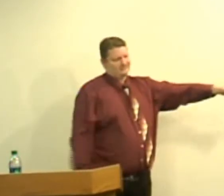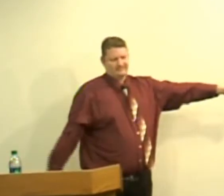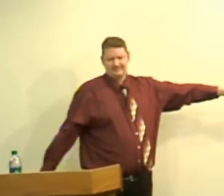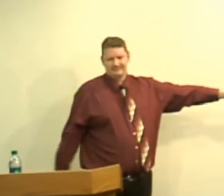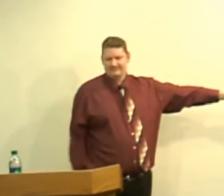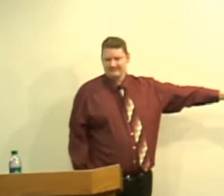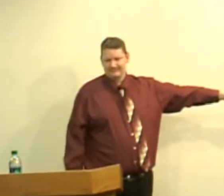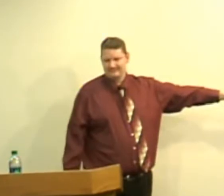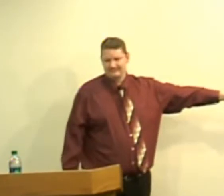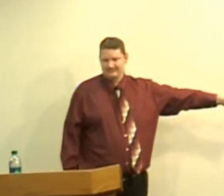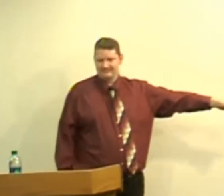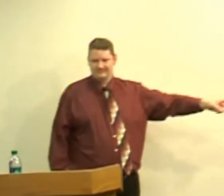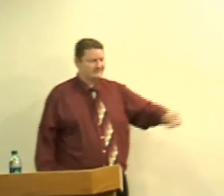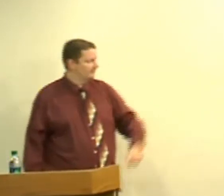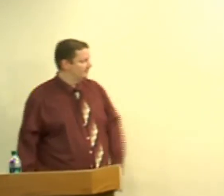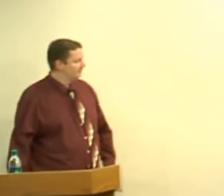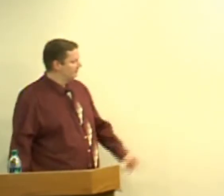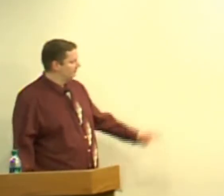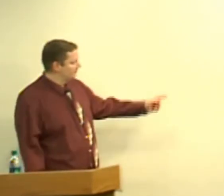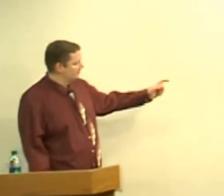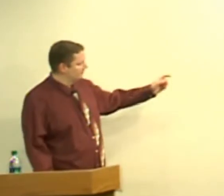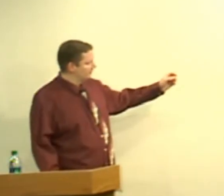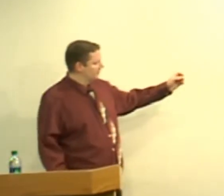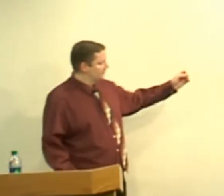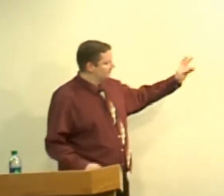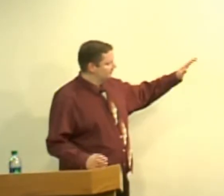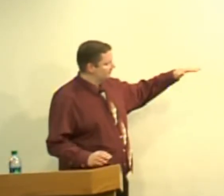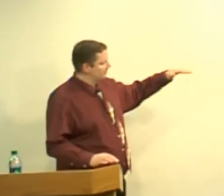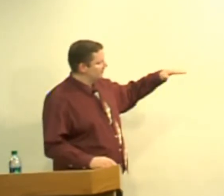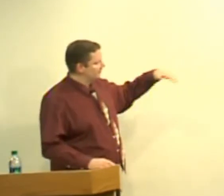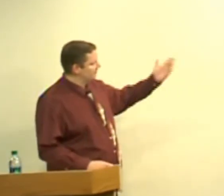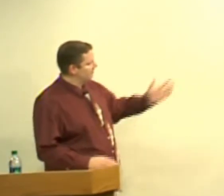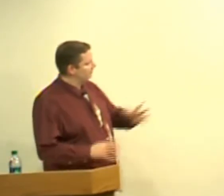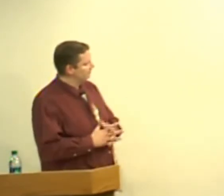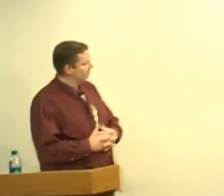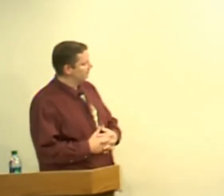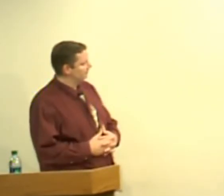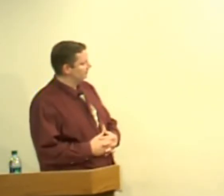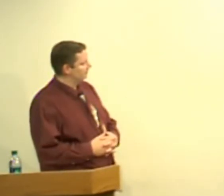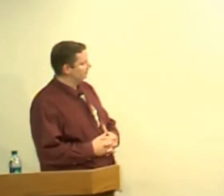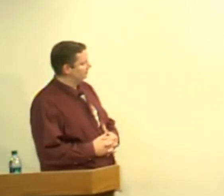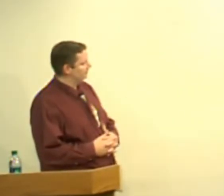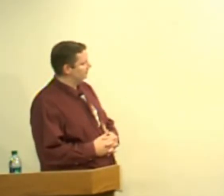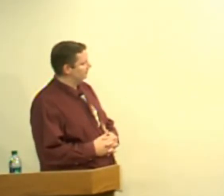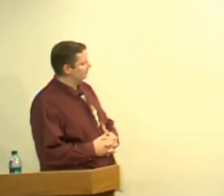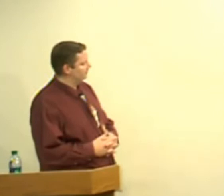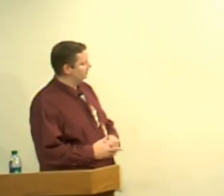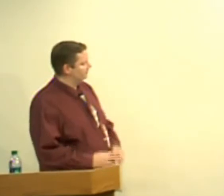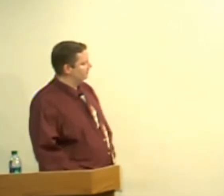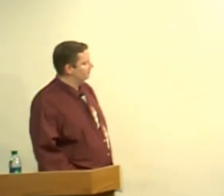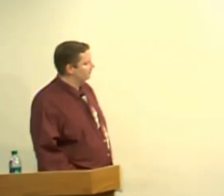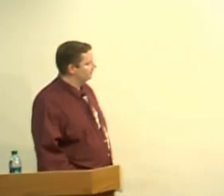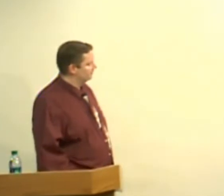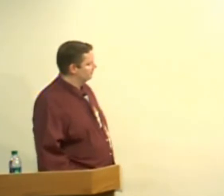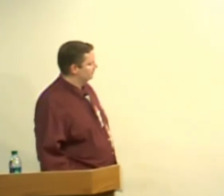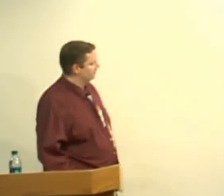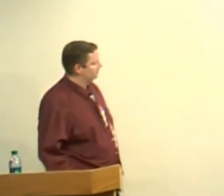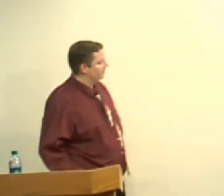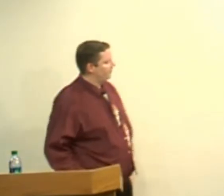not in the ways of the world. As a Christian, you don't know with the ways of the world, or if you're a free